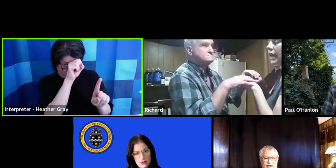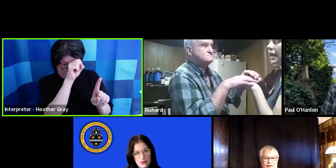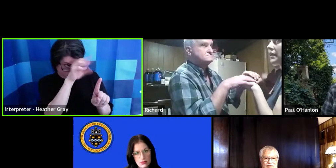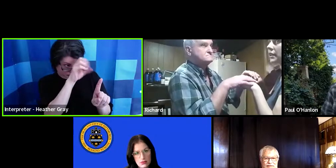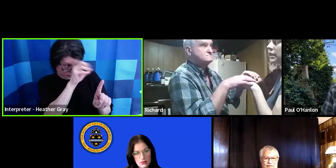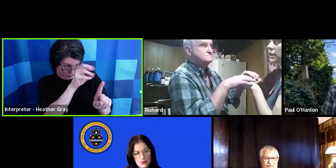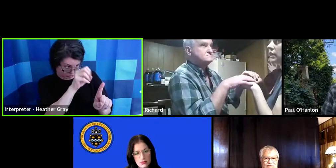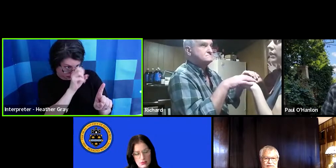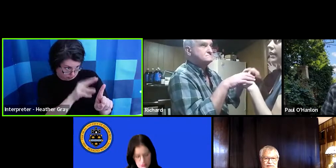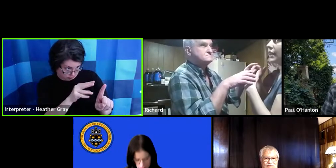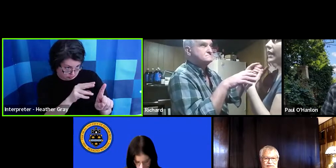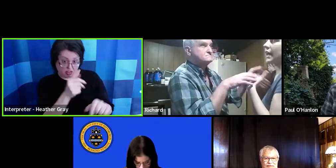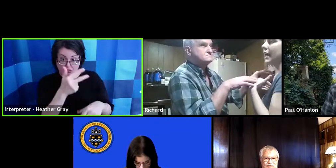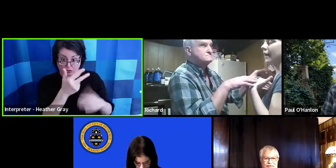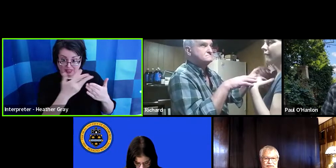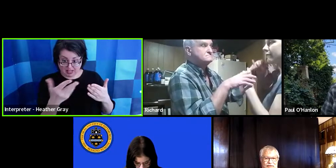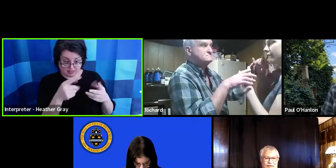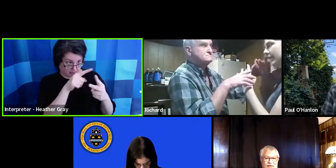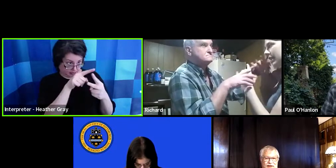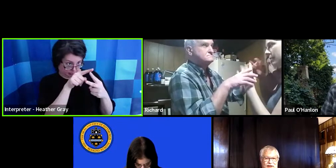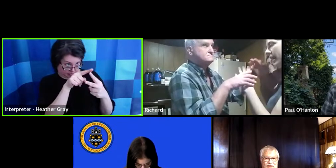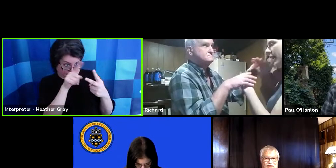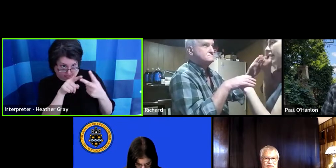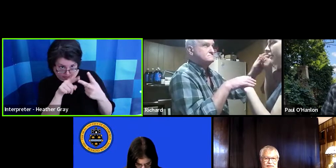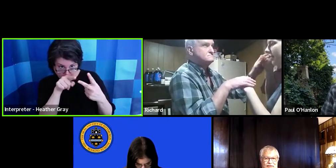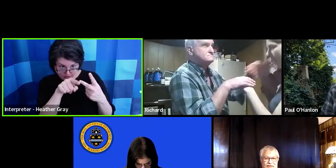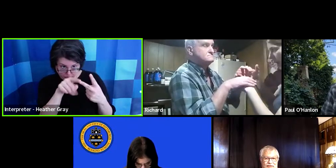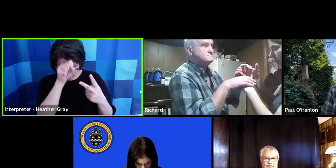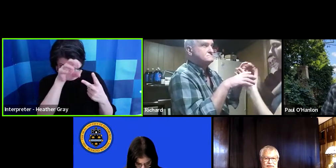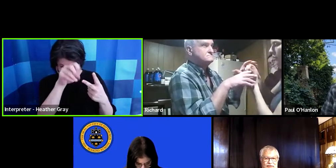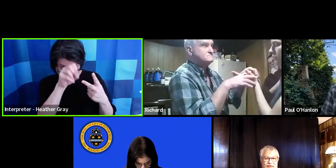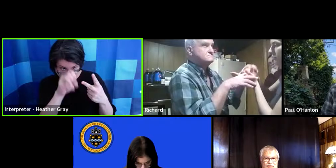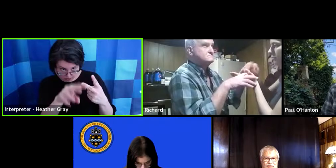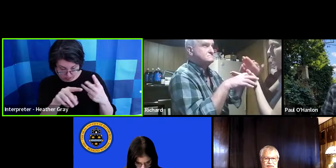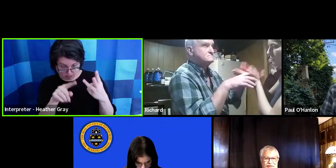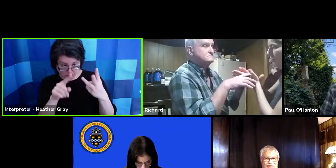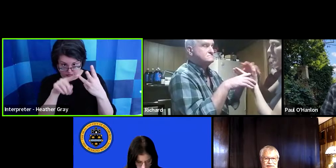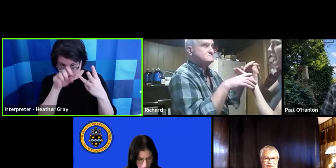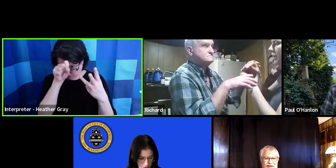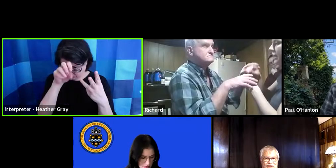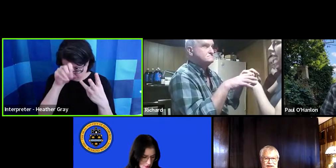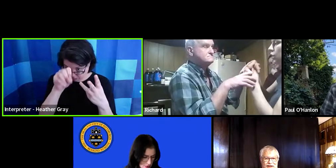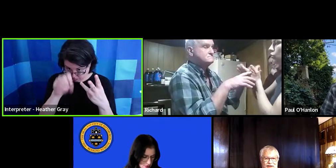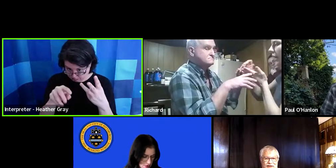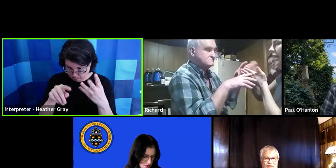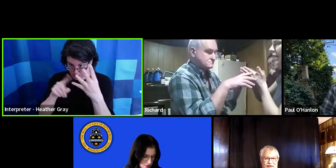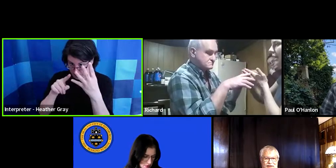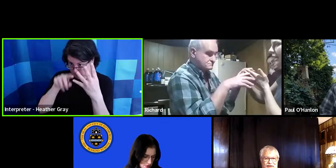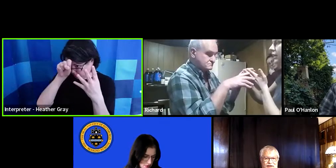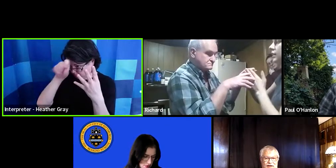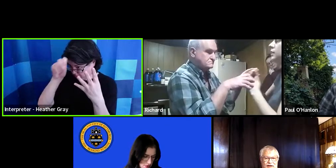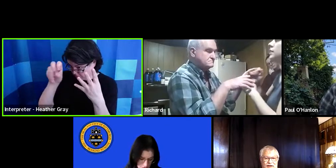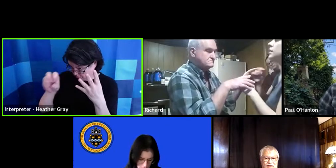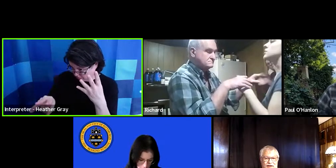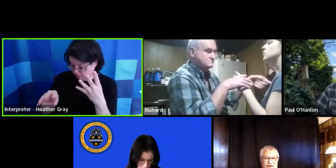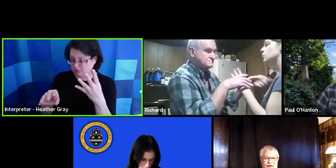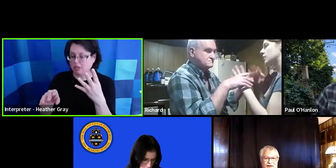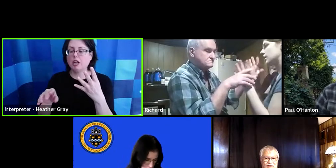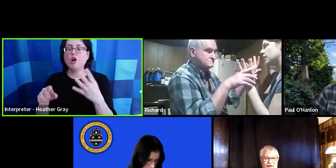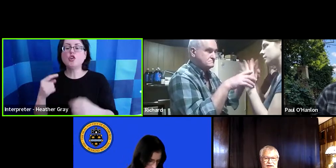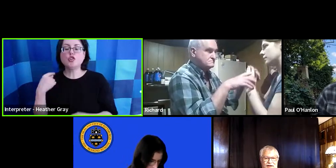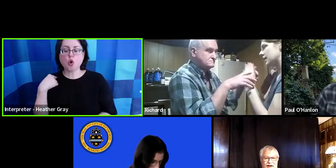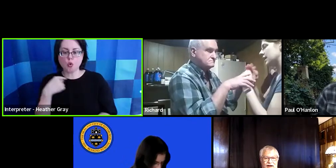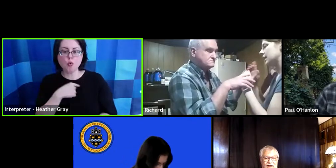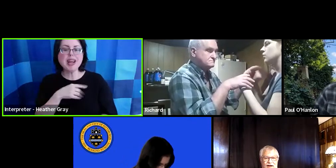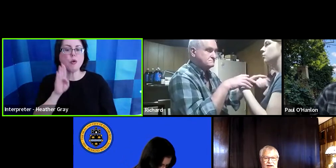we have our input and it's stated, it's in writing and so forth. And so we are meeting and we're going to do